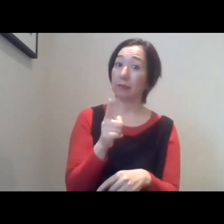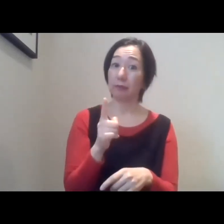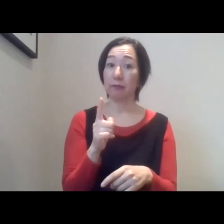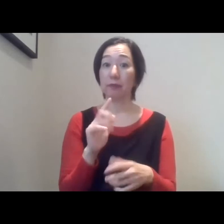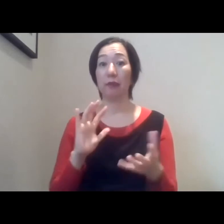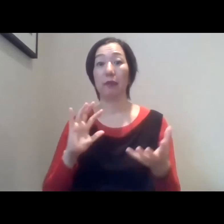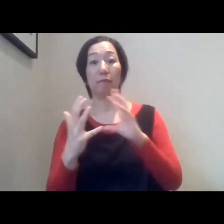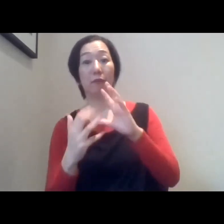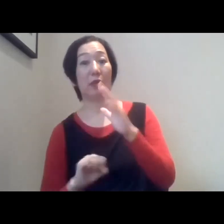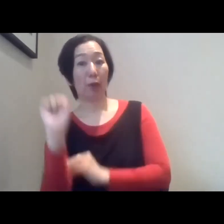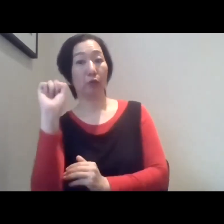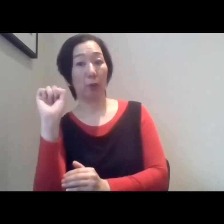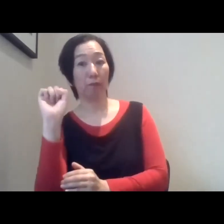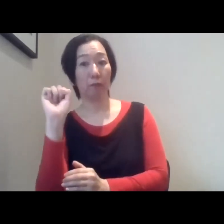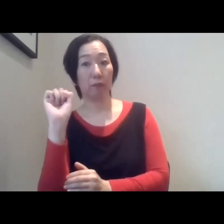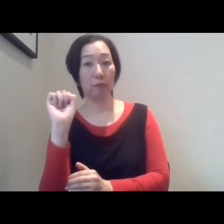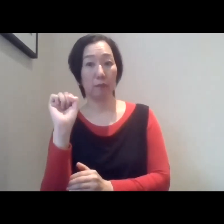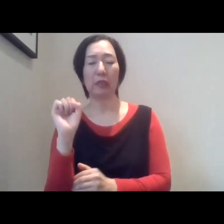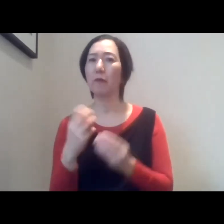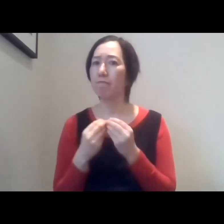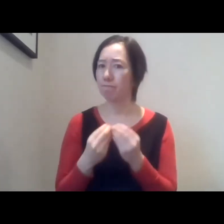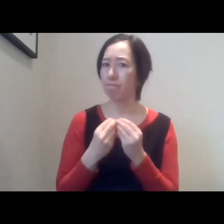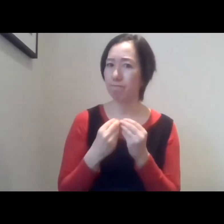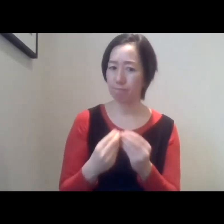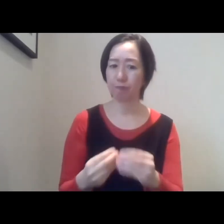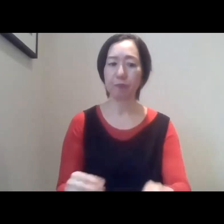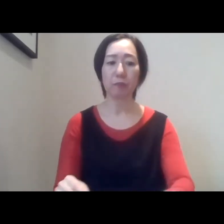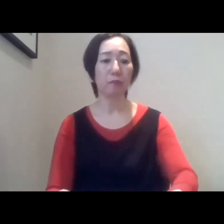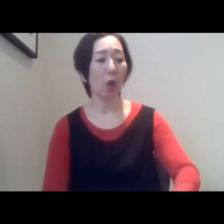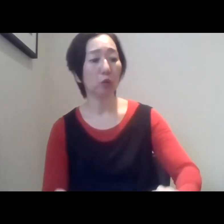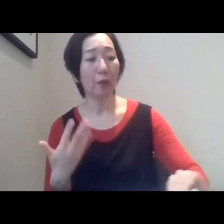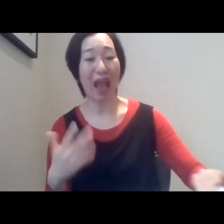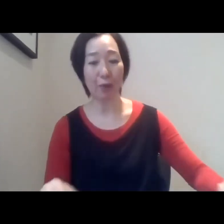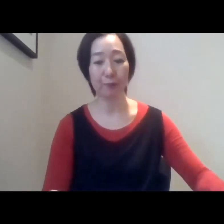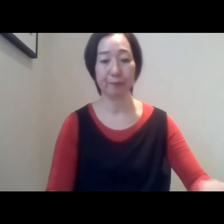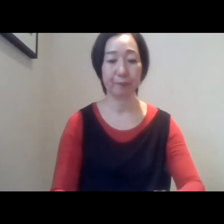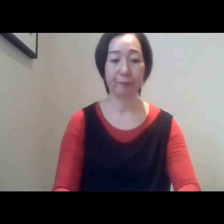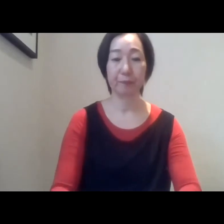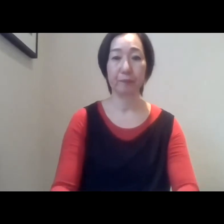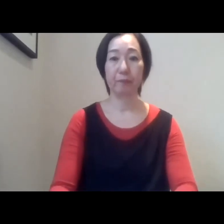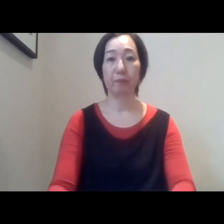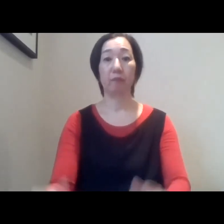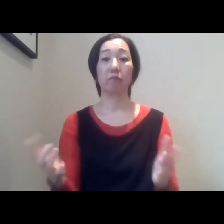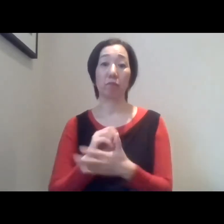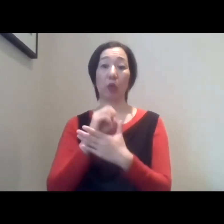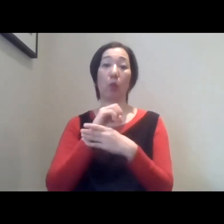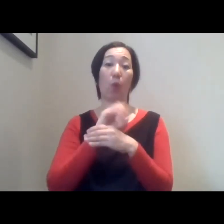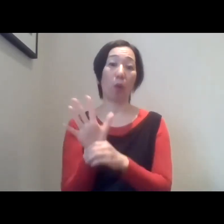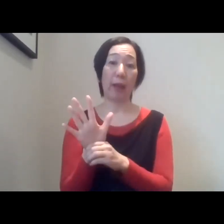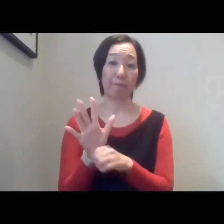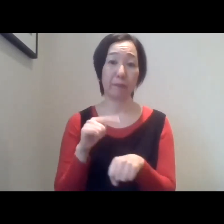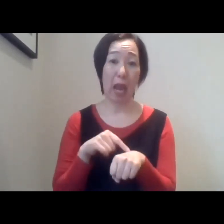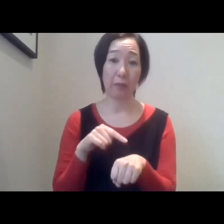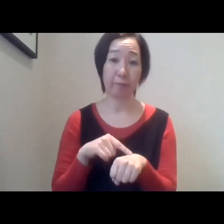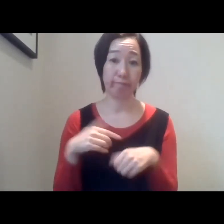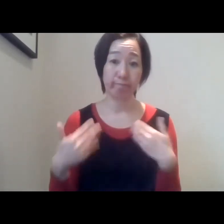be the way they are. We can change them. And that's quite a revolutionary thing to think, I think. It's a valuable experience